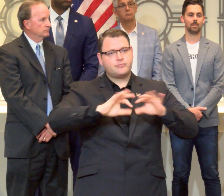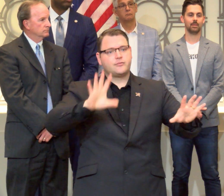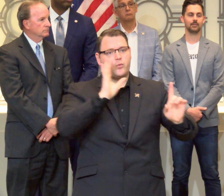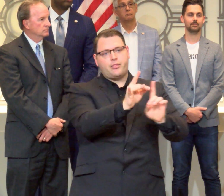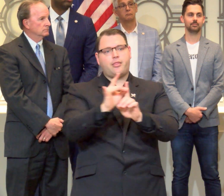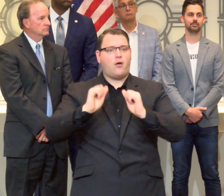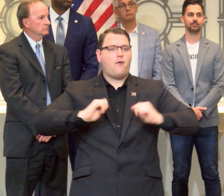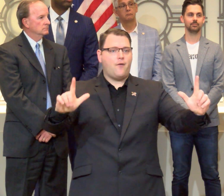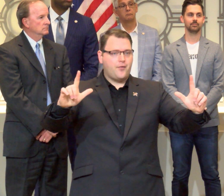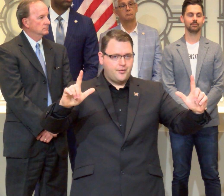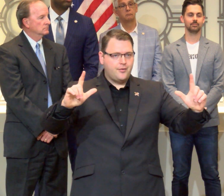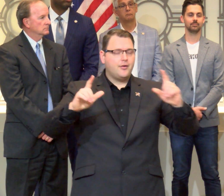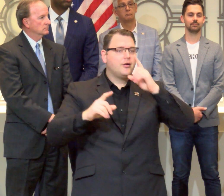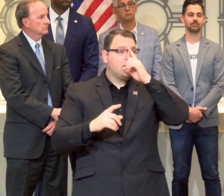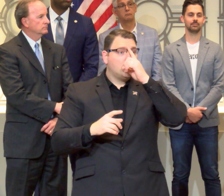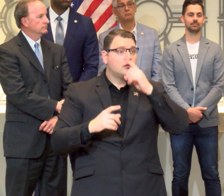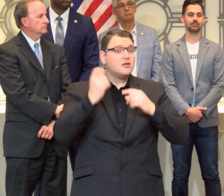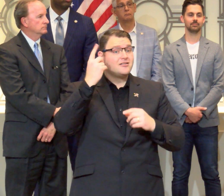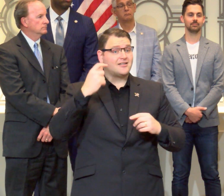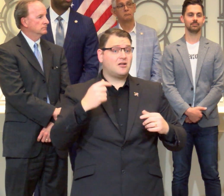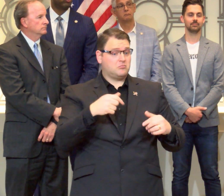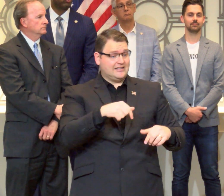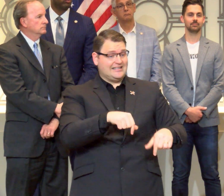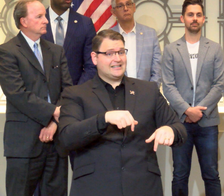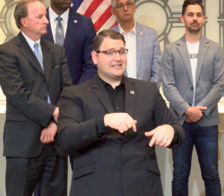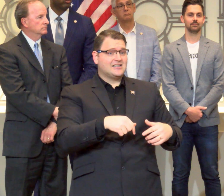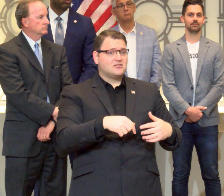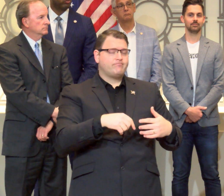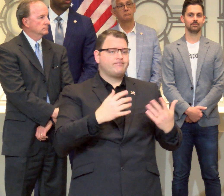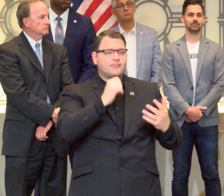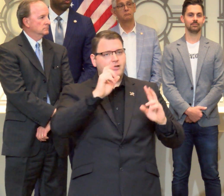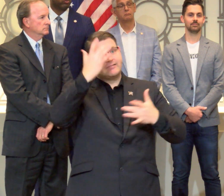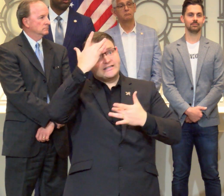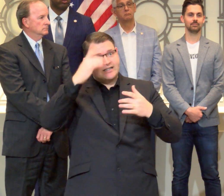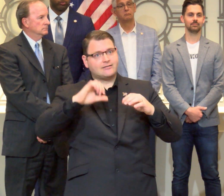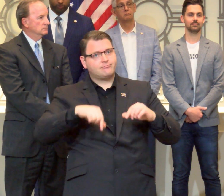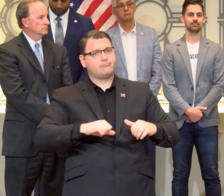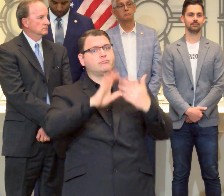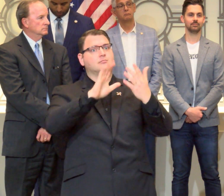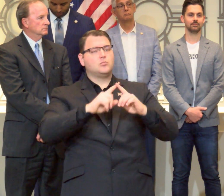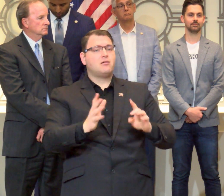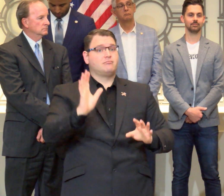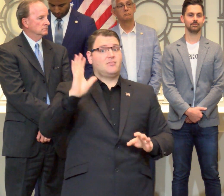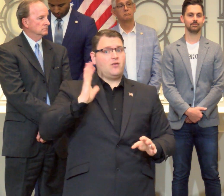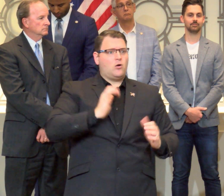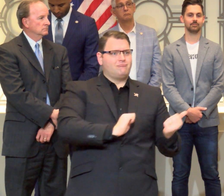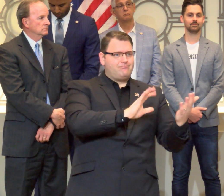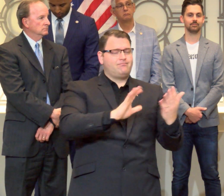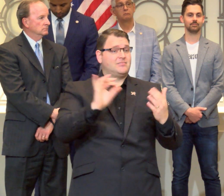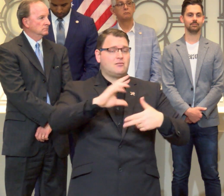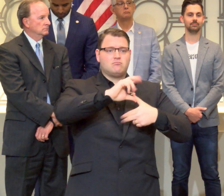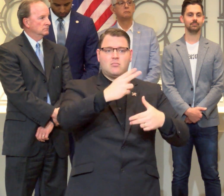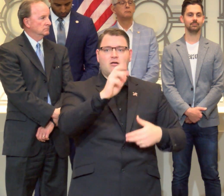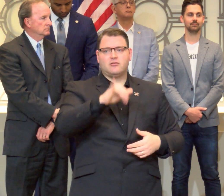And Houston has been through these, not this type of challenge. We've been through challenges before, just like Harvey. And in this city, we have all